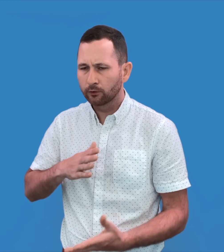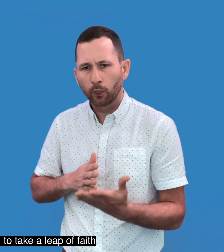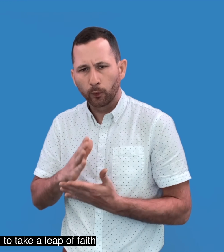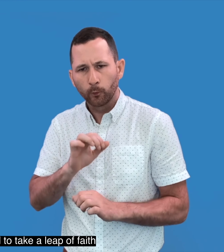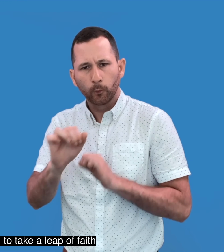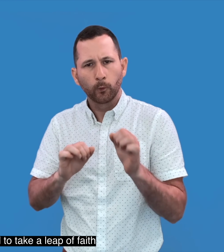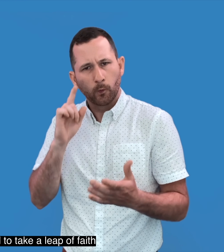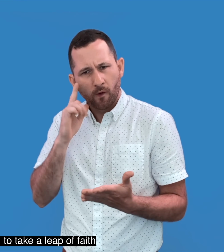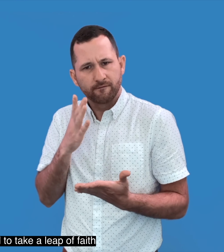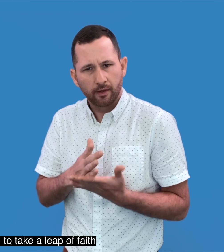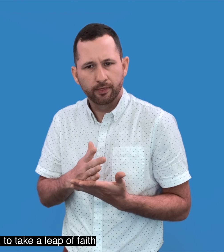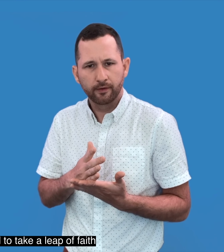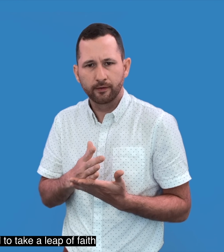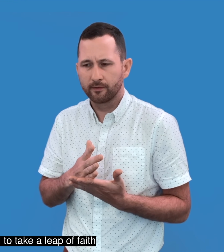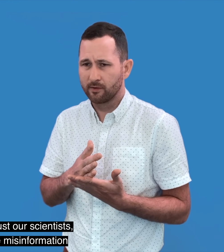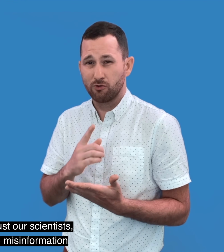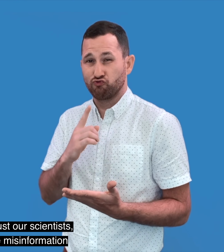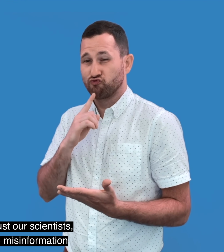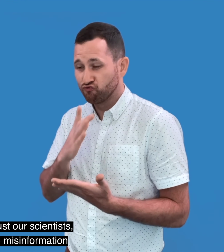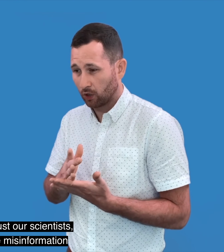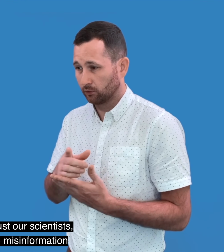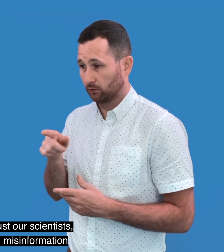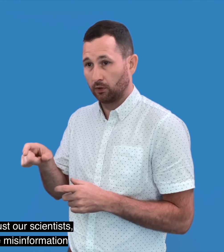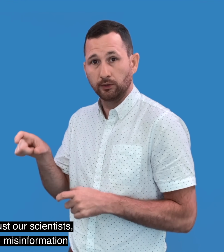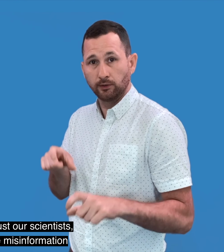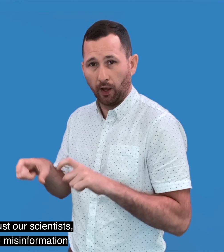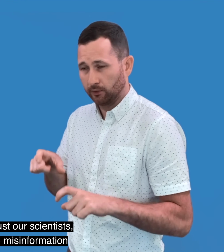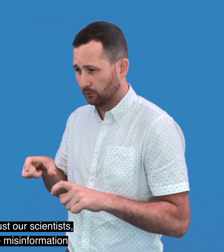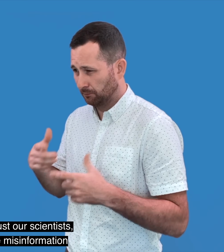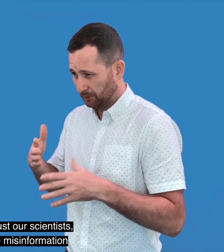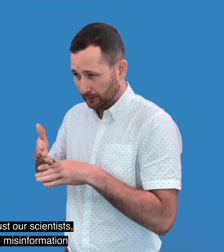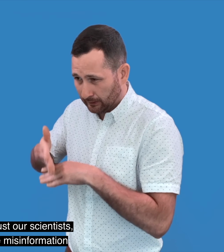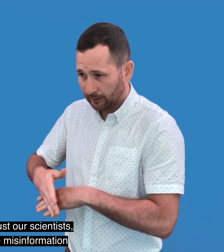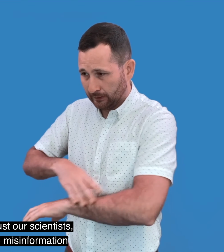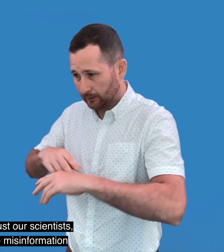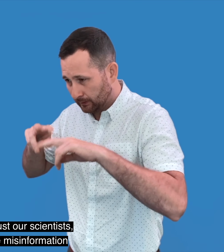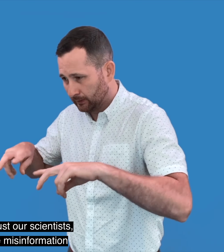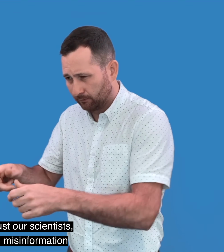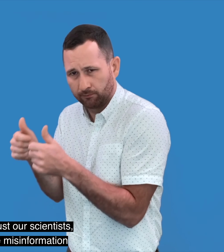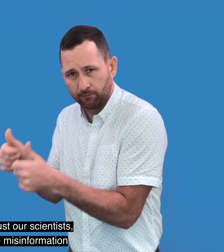We all need to take a leap of faith and trust our scientists, ignore misinformation,